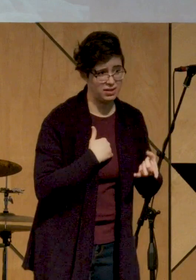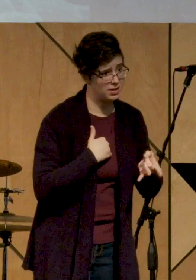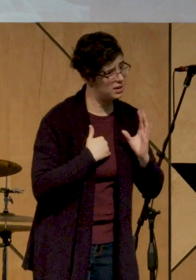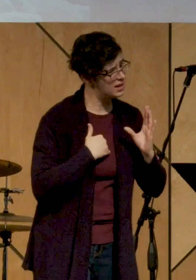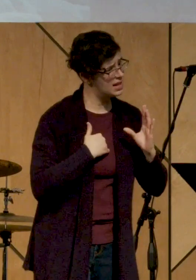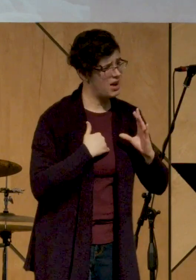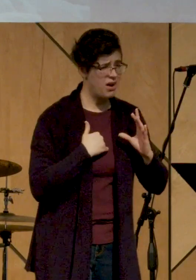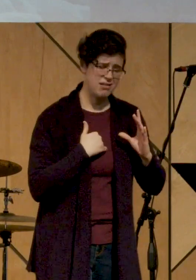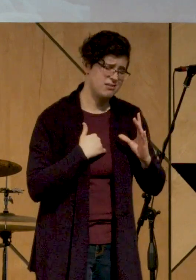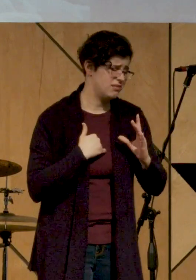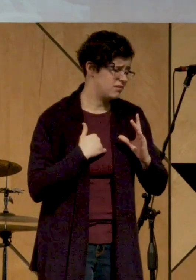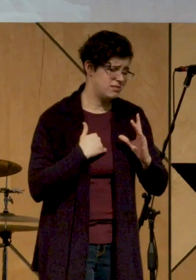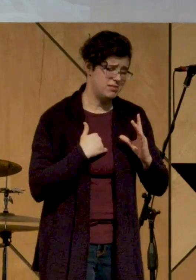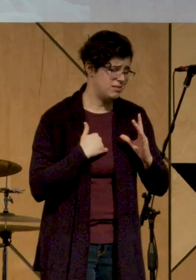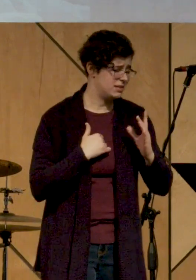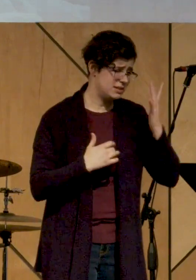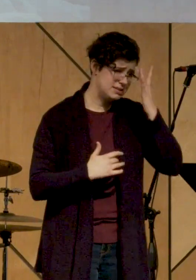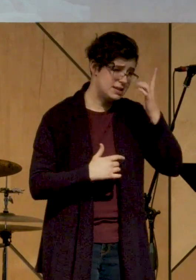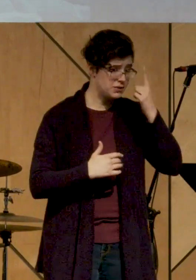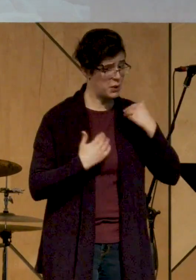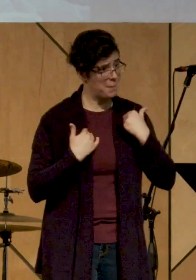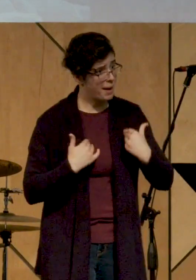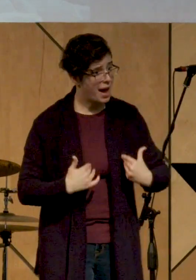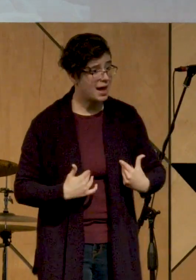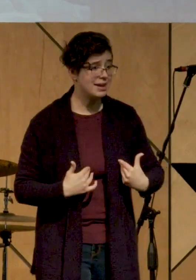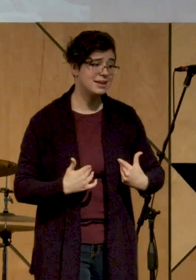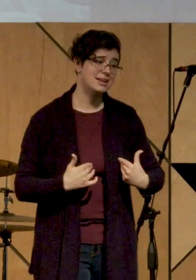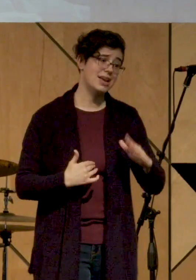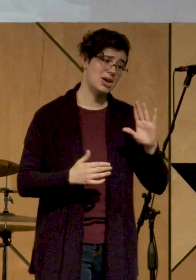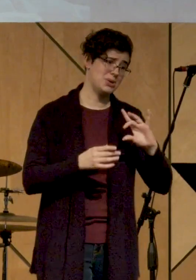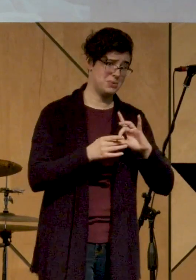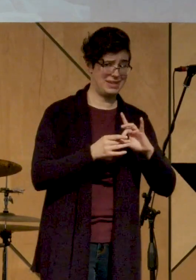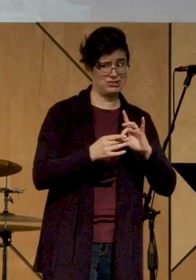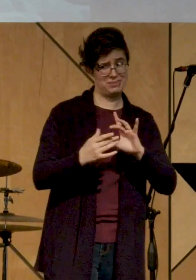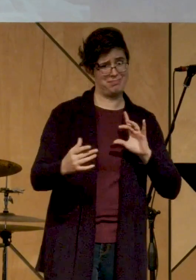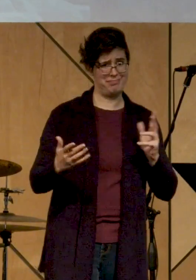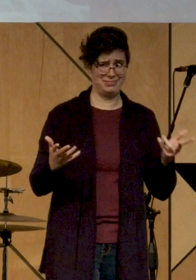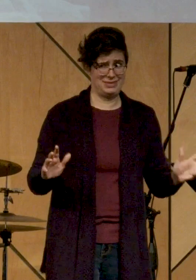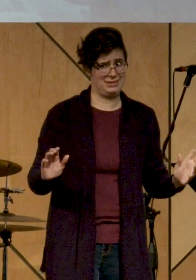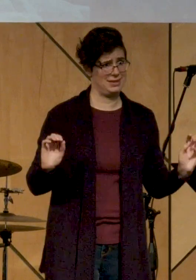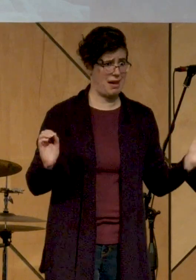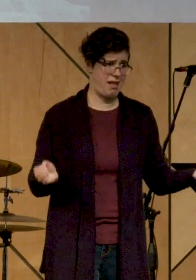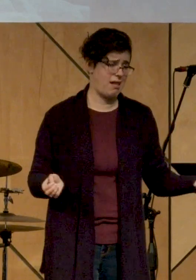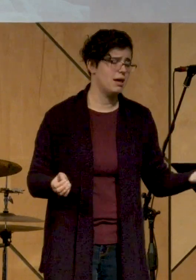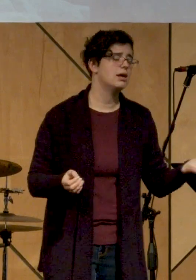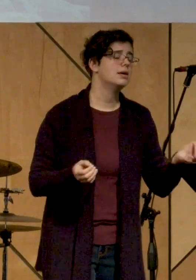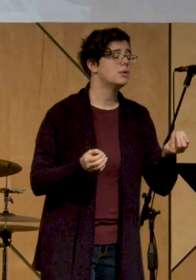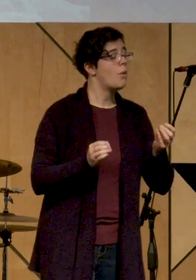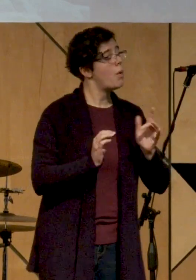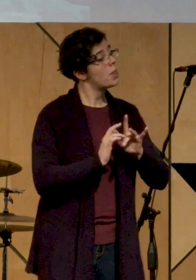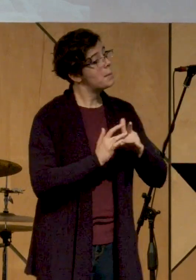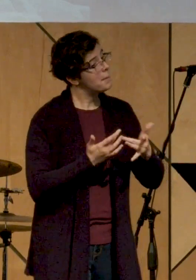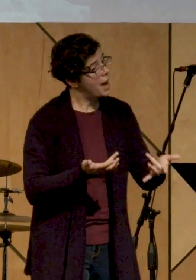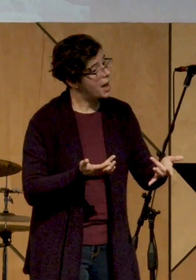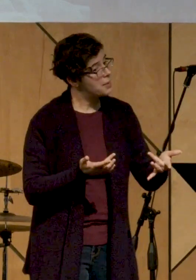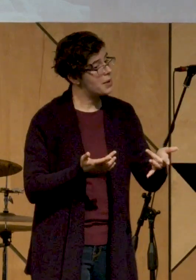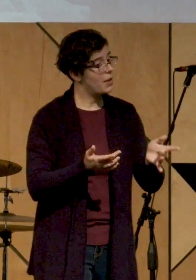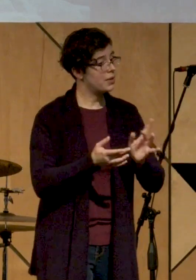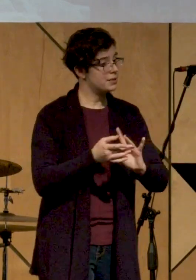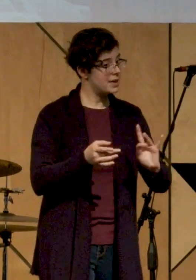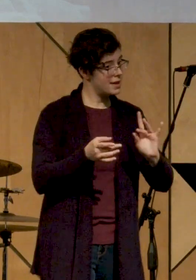terrible, terrible disease for your body and for your relationships. And so the Bible in Luke gives us this account of